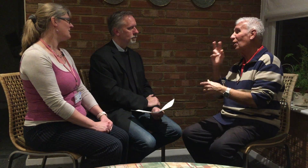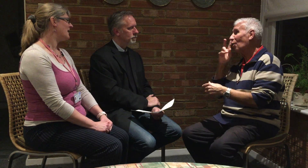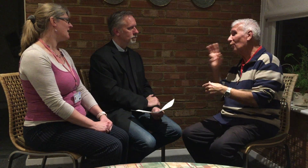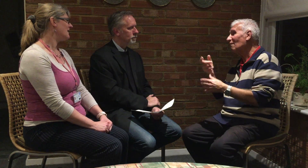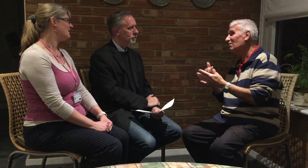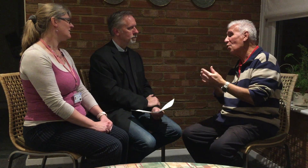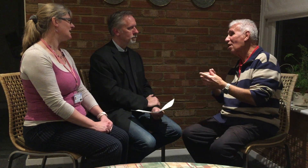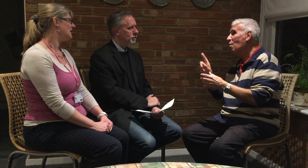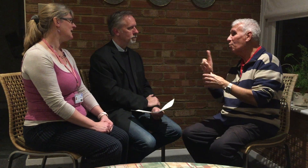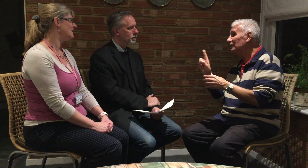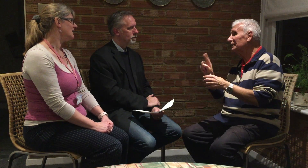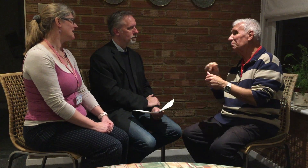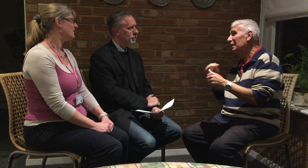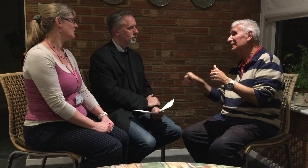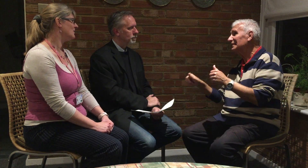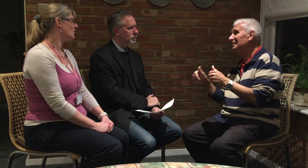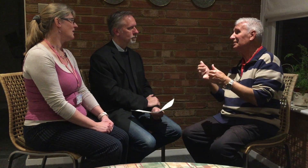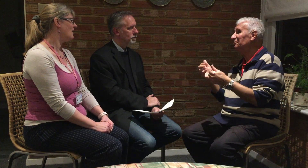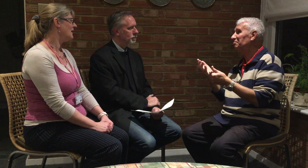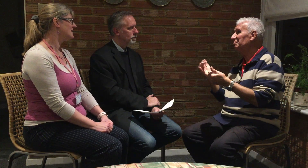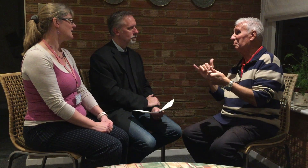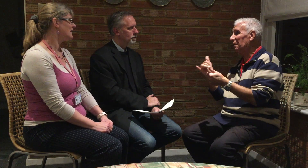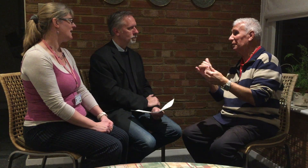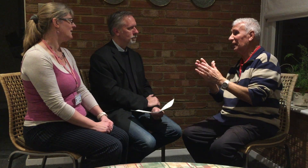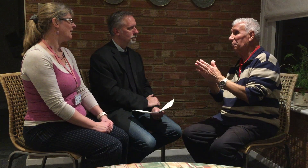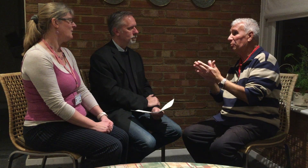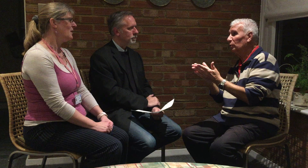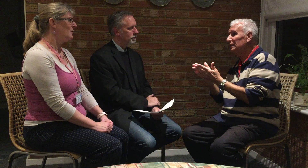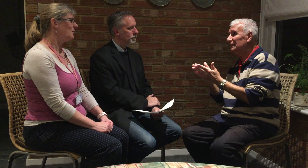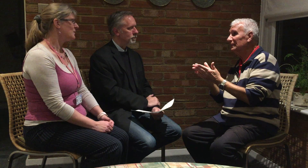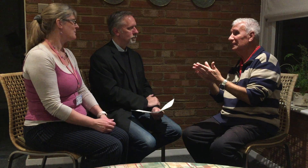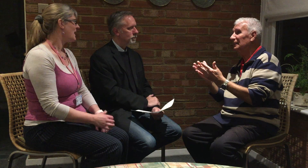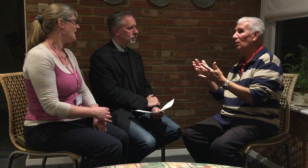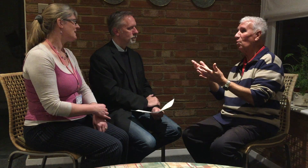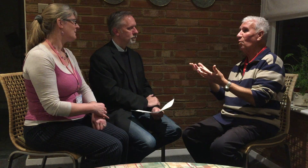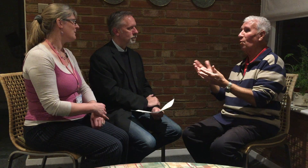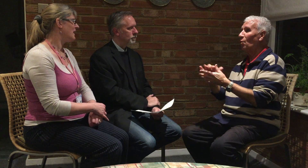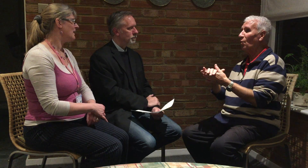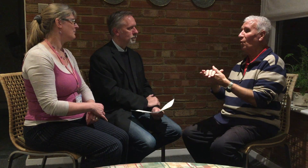Same again, I think really you need to have a look online to see, what's best, maybe get